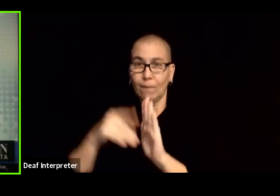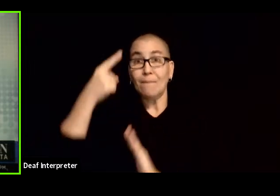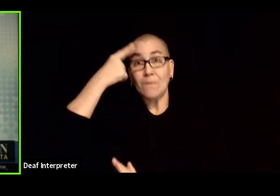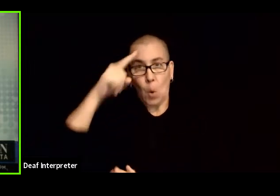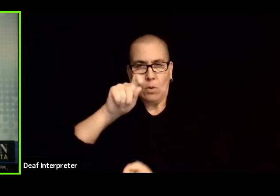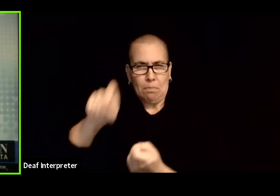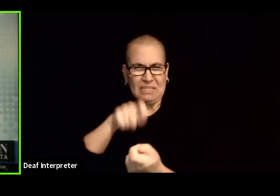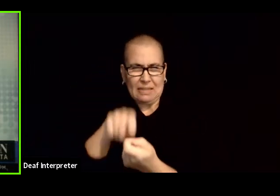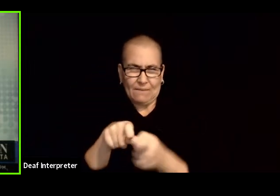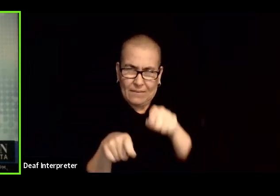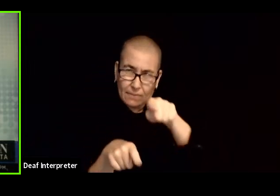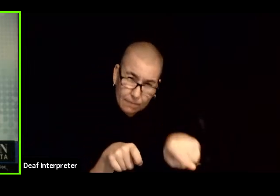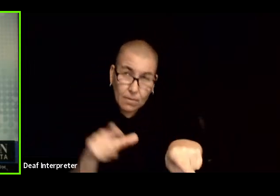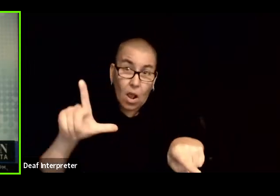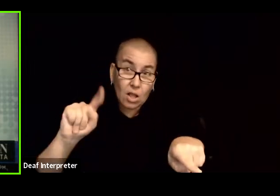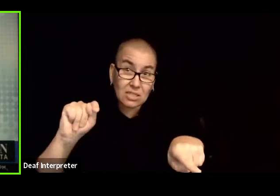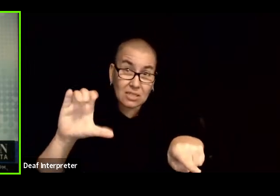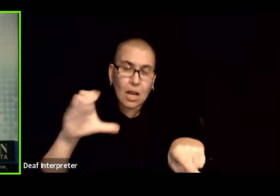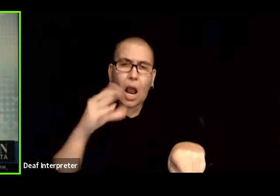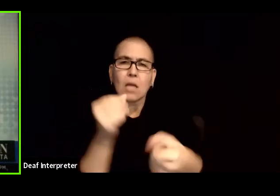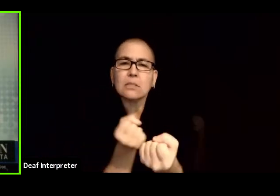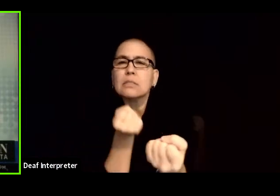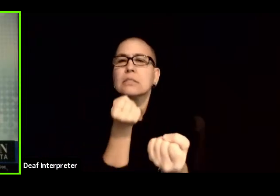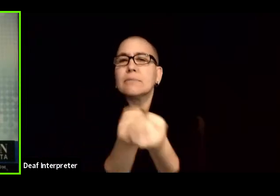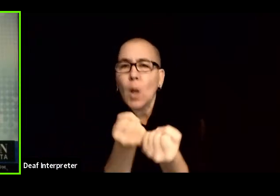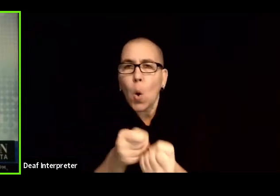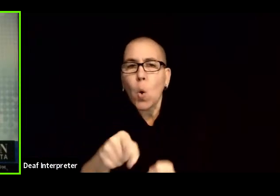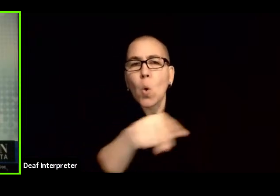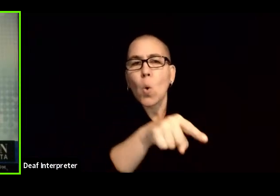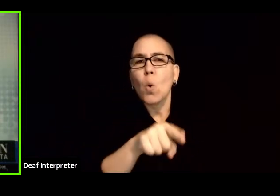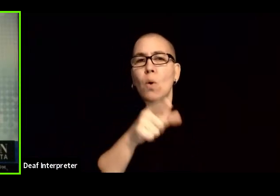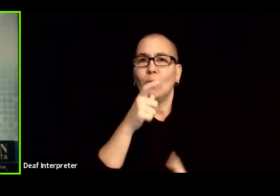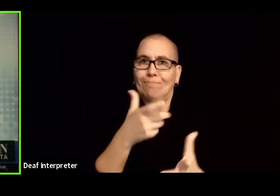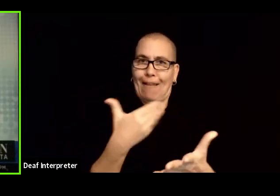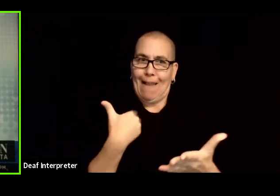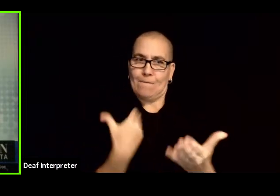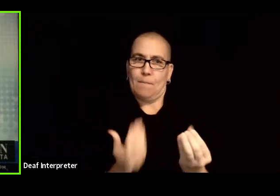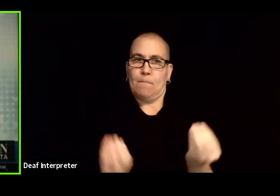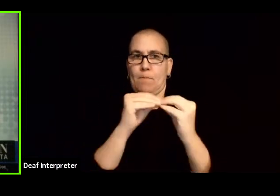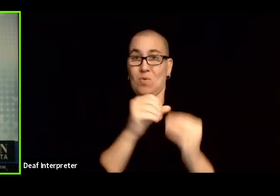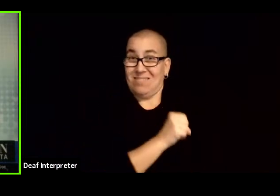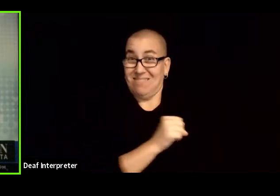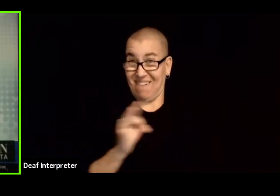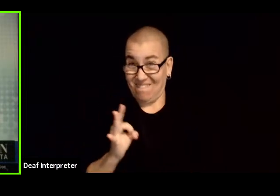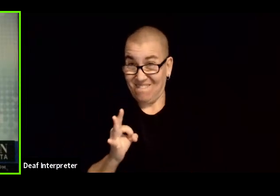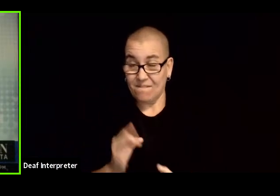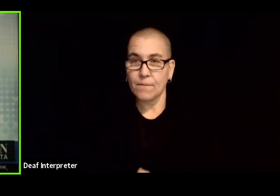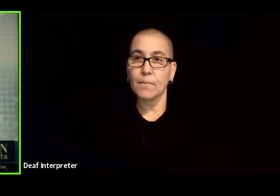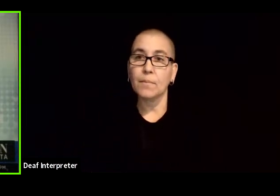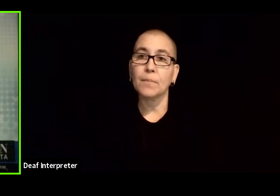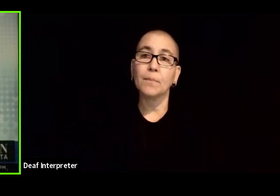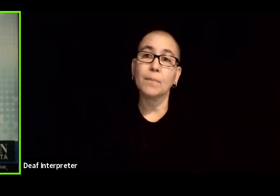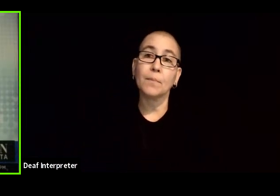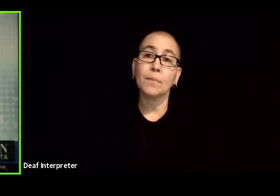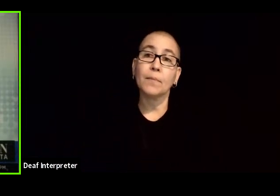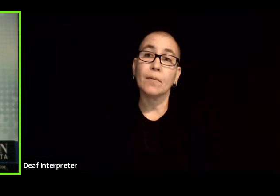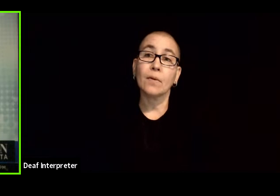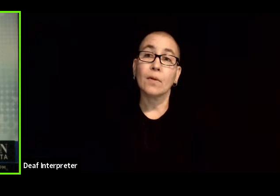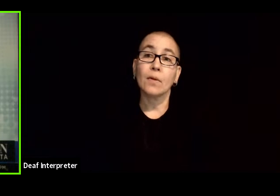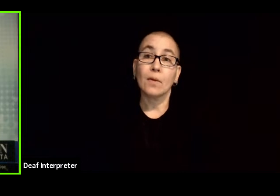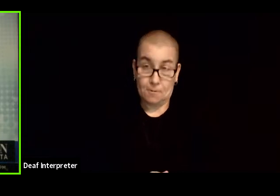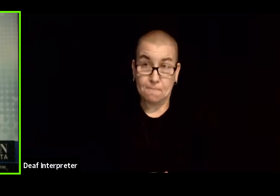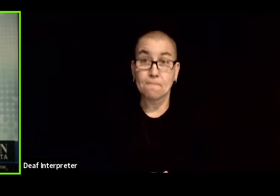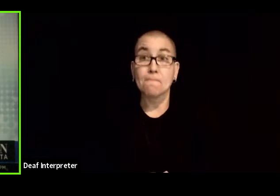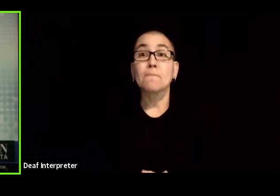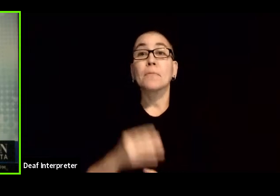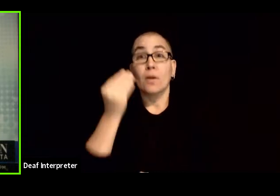and equipment. It is encouraging to see that since the time covered by this report, March through July,